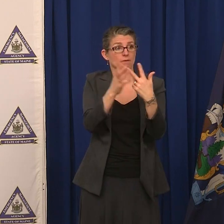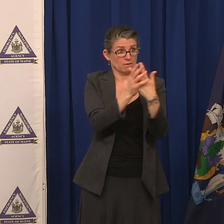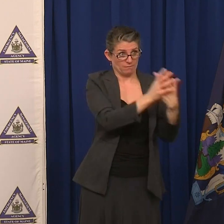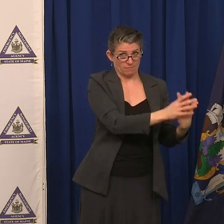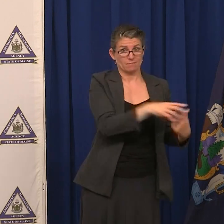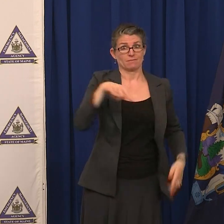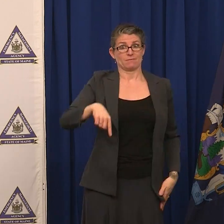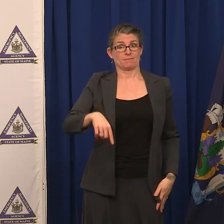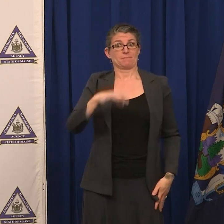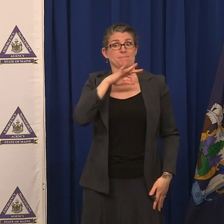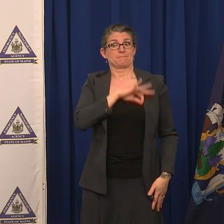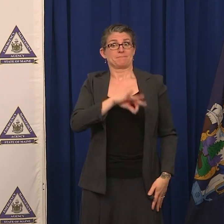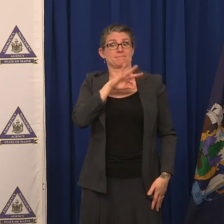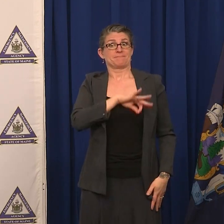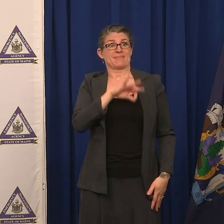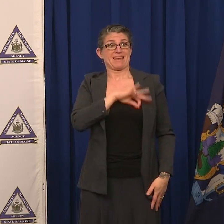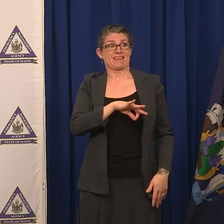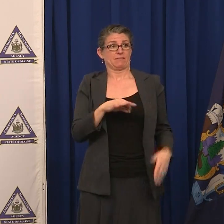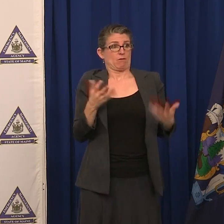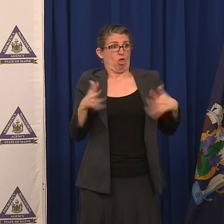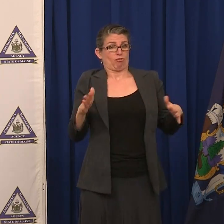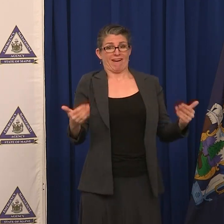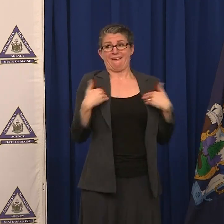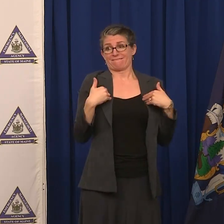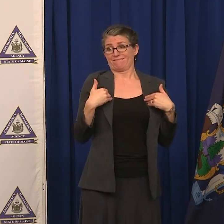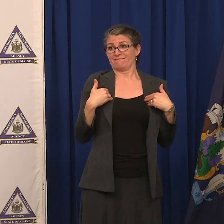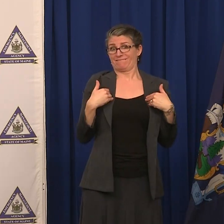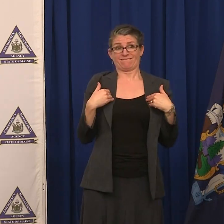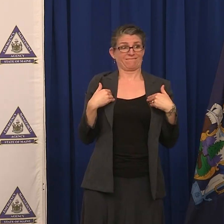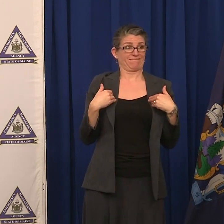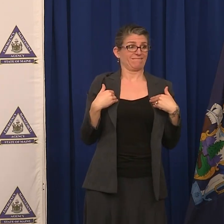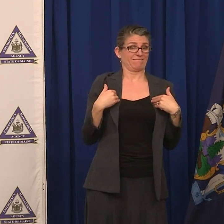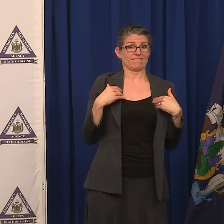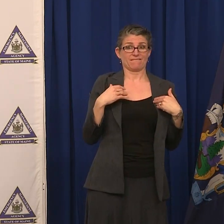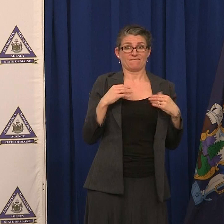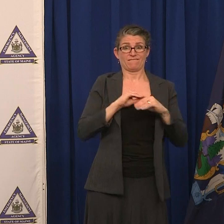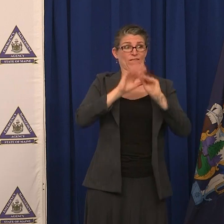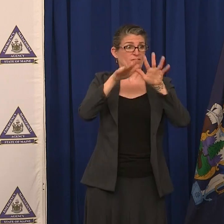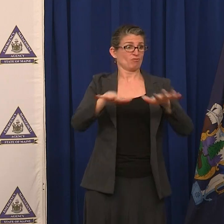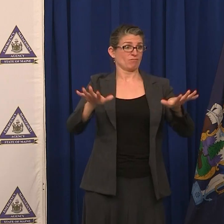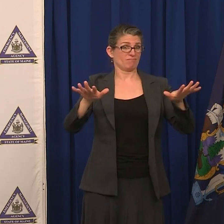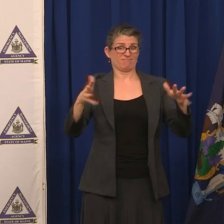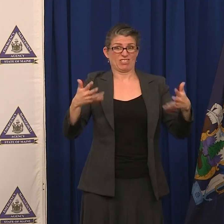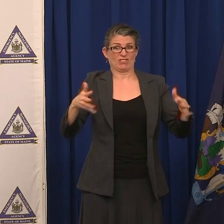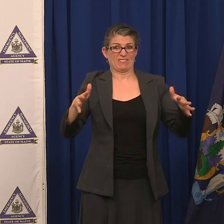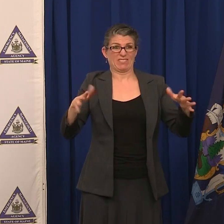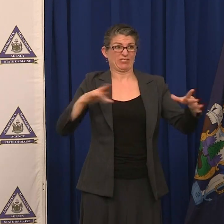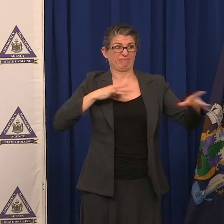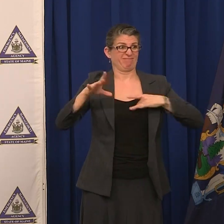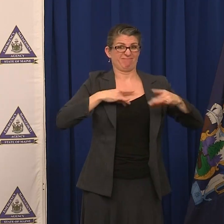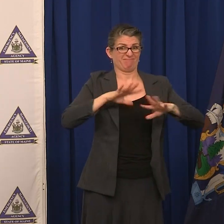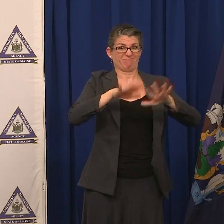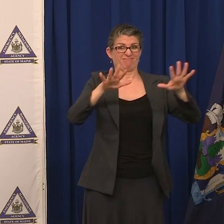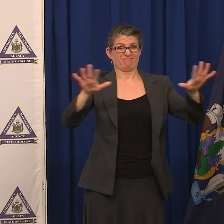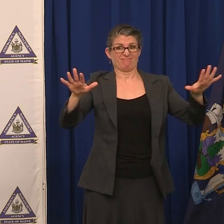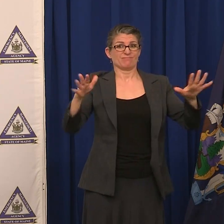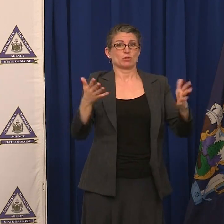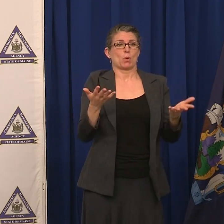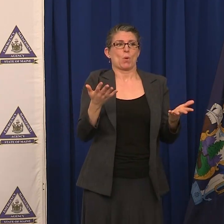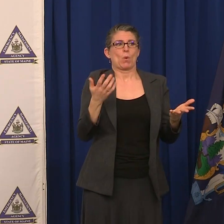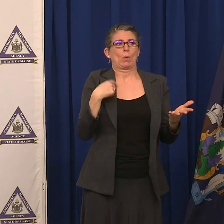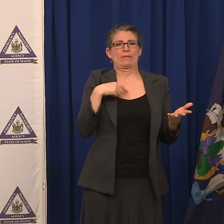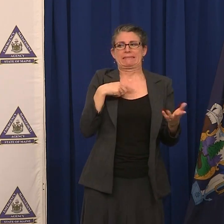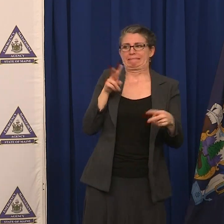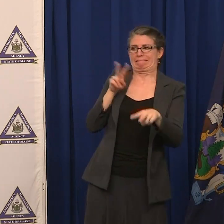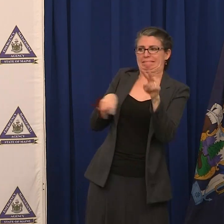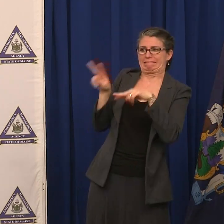we anticipate it circulating elsewhere. So as with everything, we are always thinking and looking at options, but we have